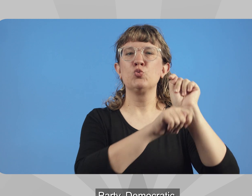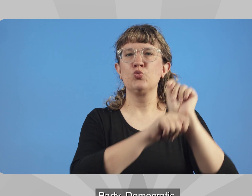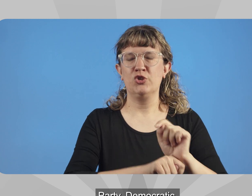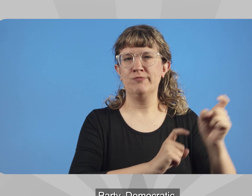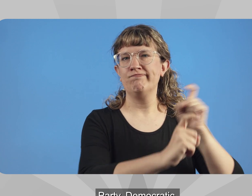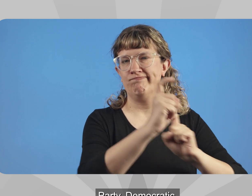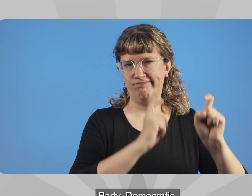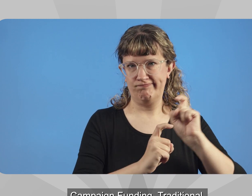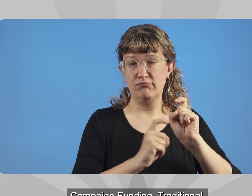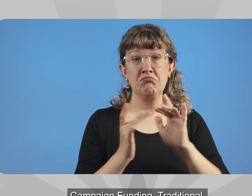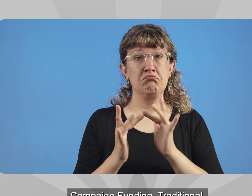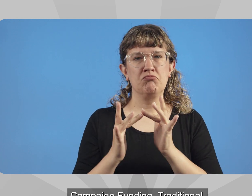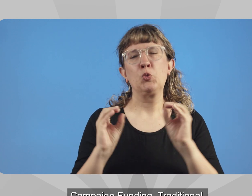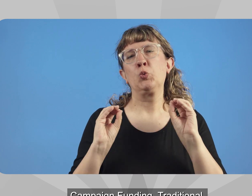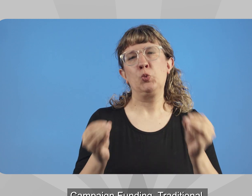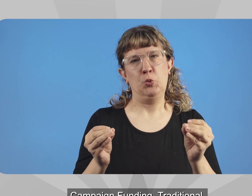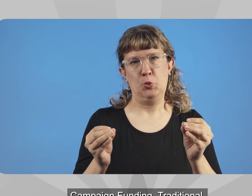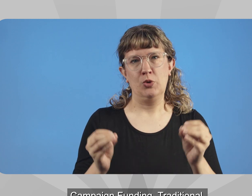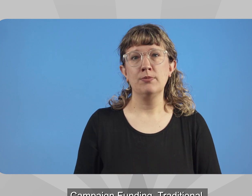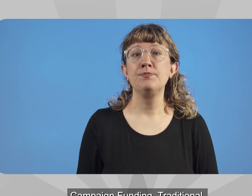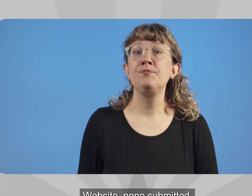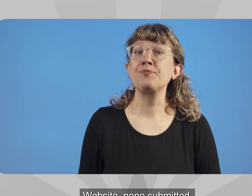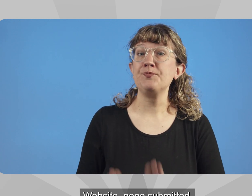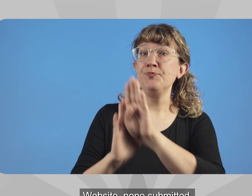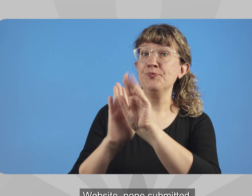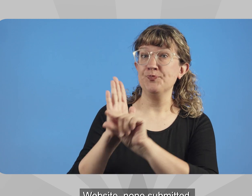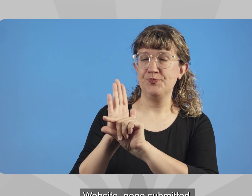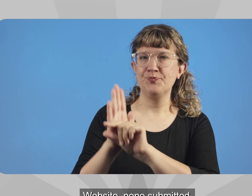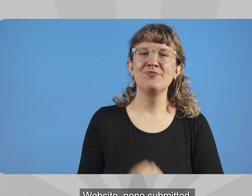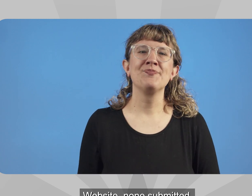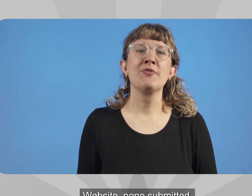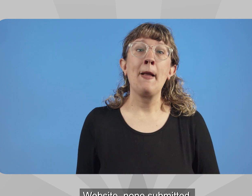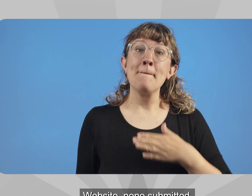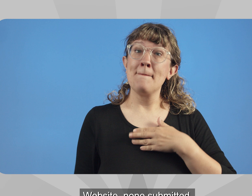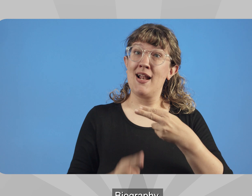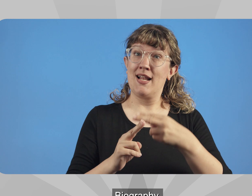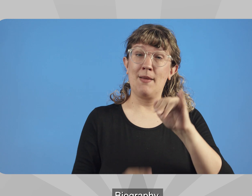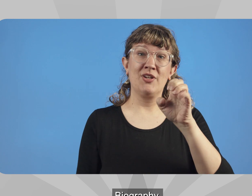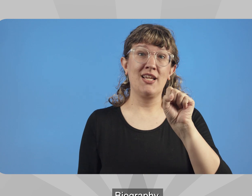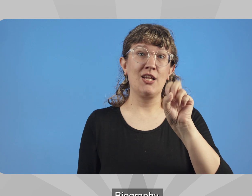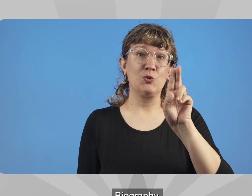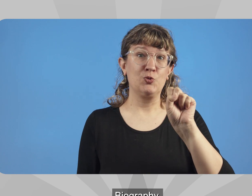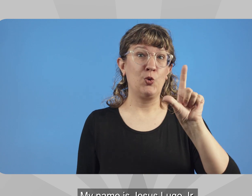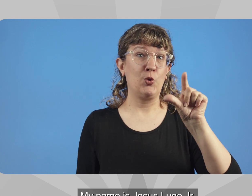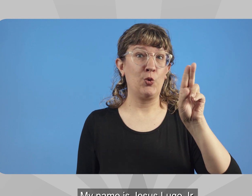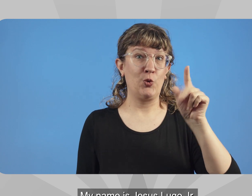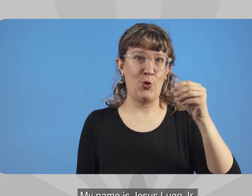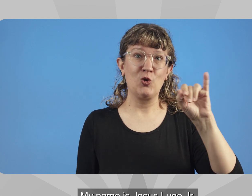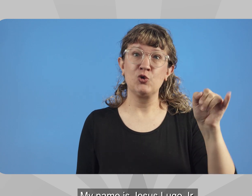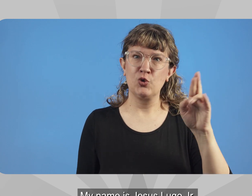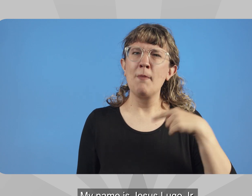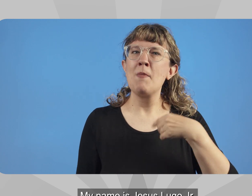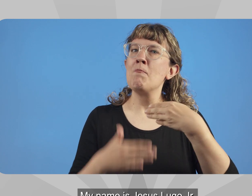Party Democratic. Campaign funding traditional. Website none submitted. Biography. My name